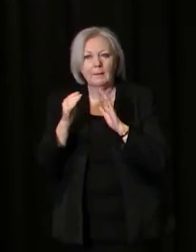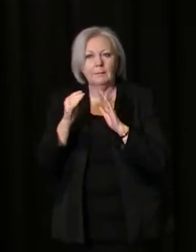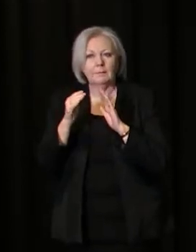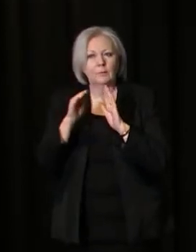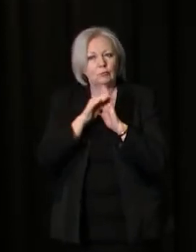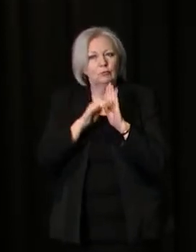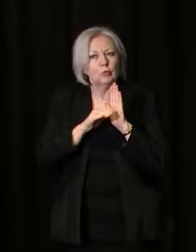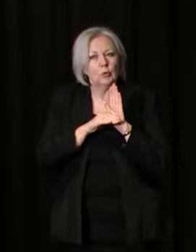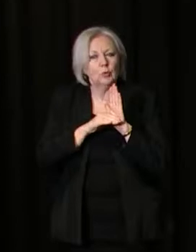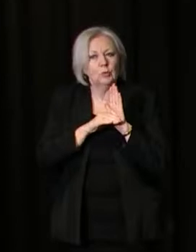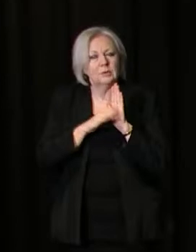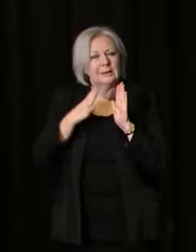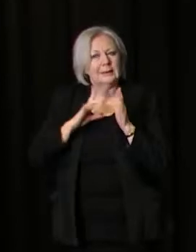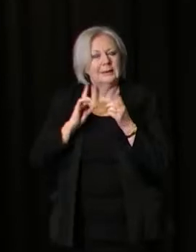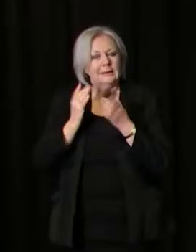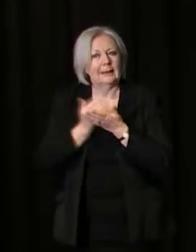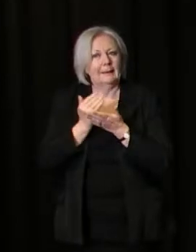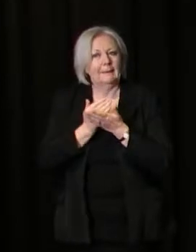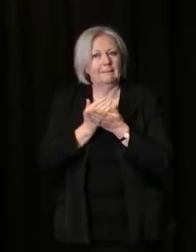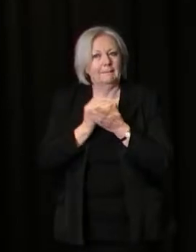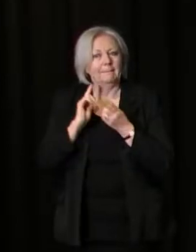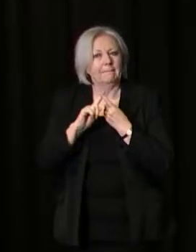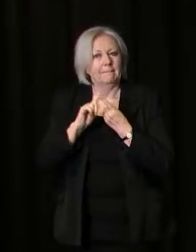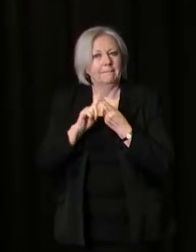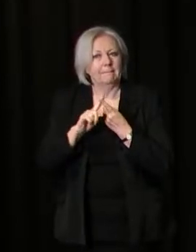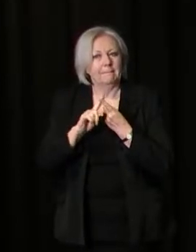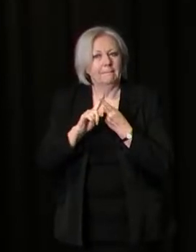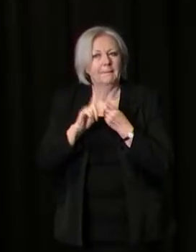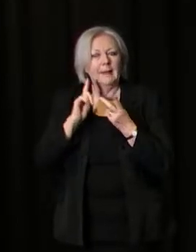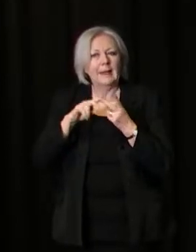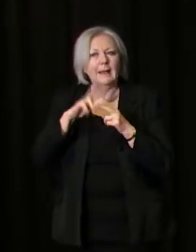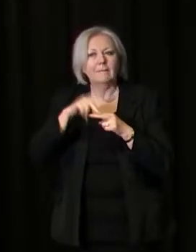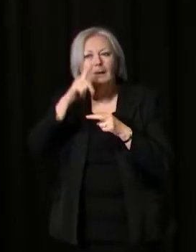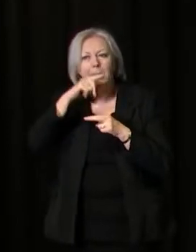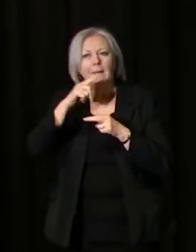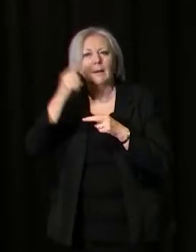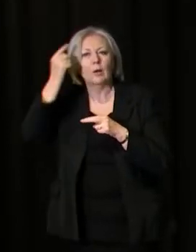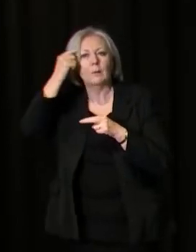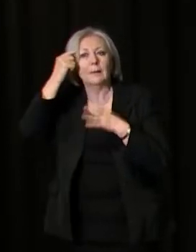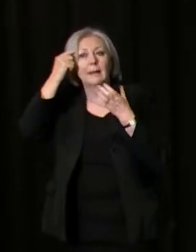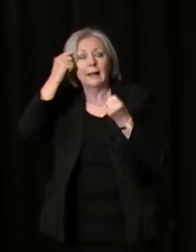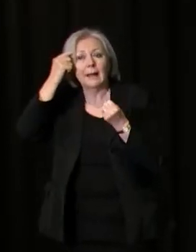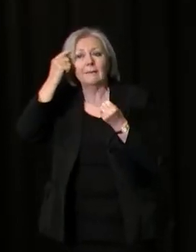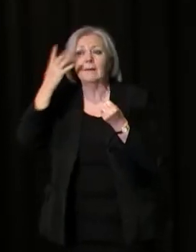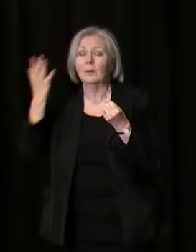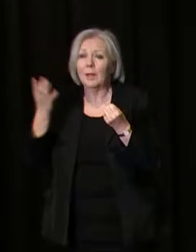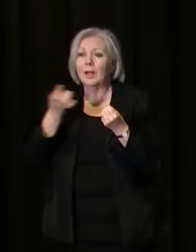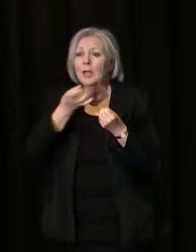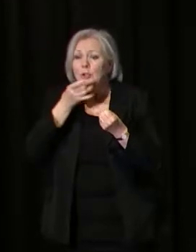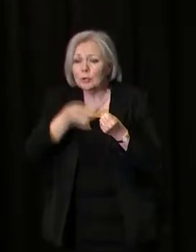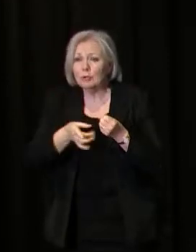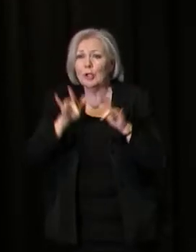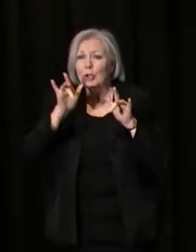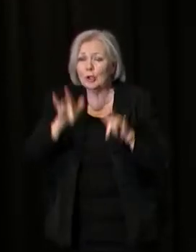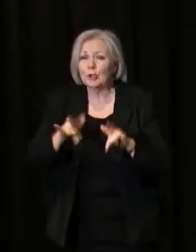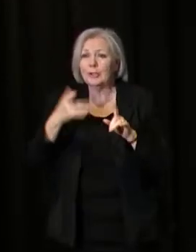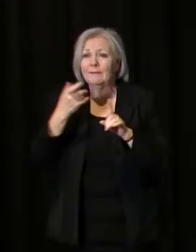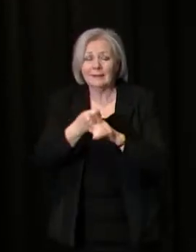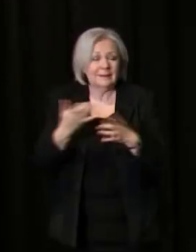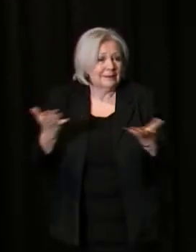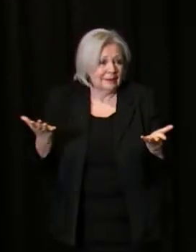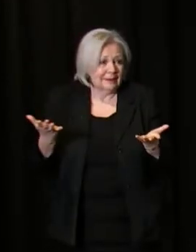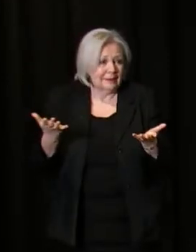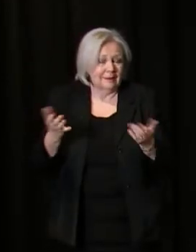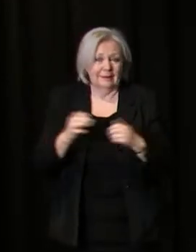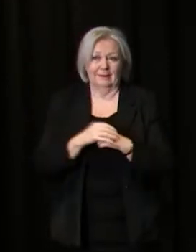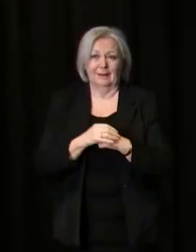have to stay in place. And I think people, fair-minded people, when they think about it, yep, our kids do not have a vaccine. We've not